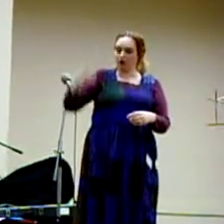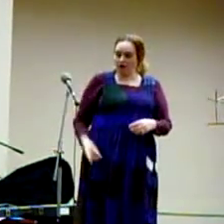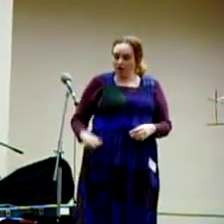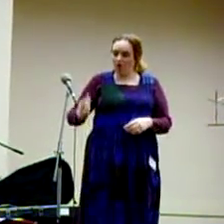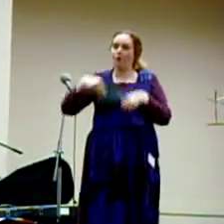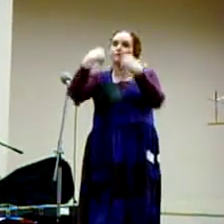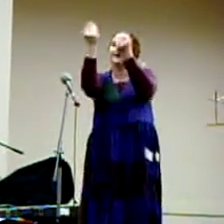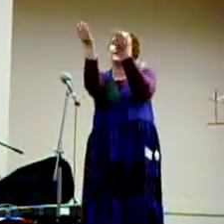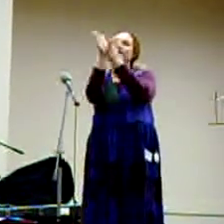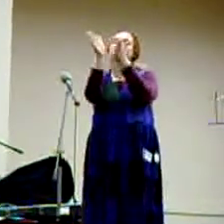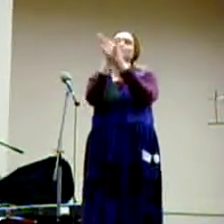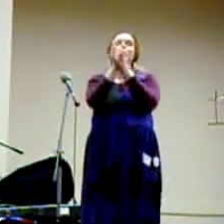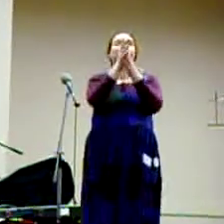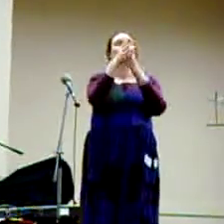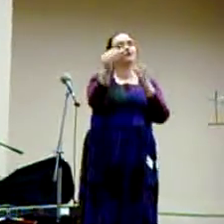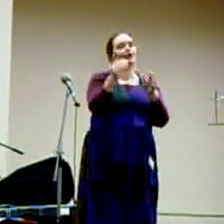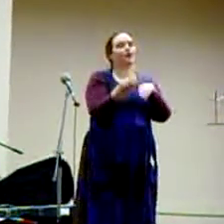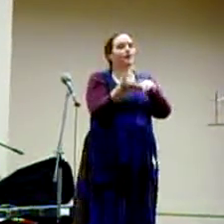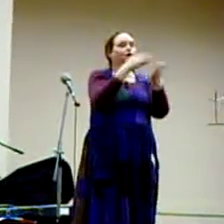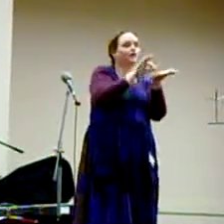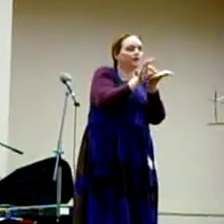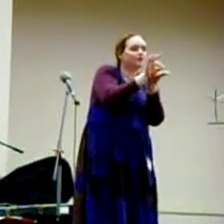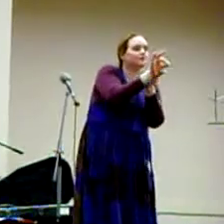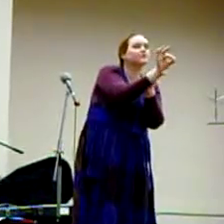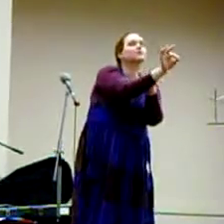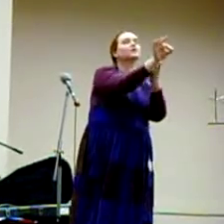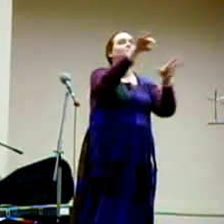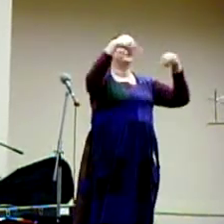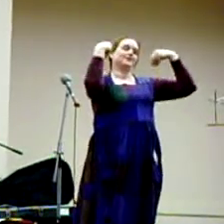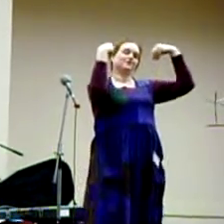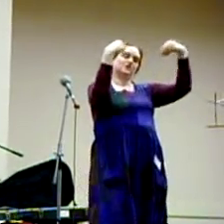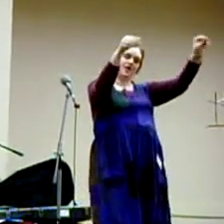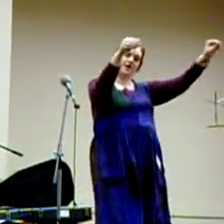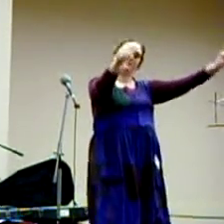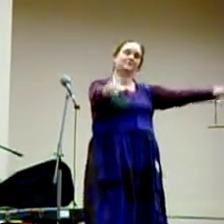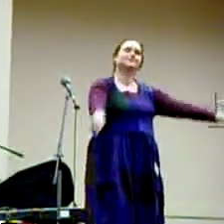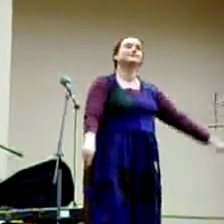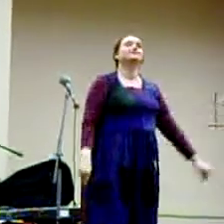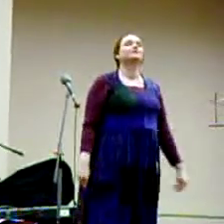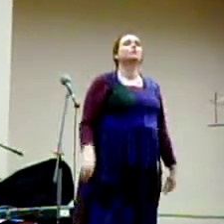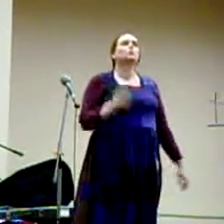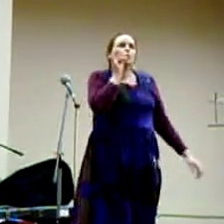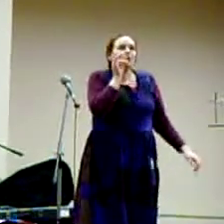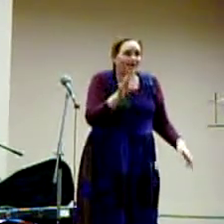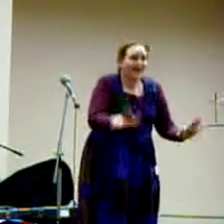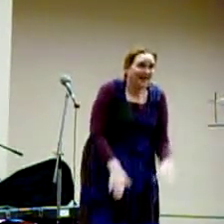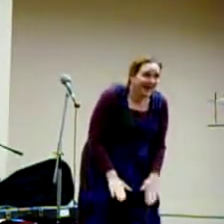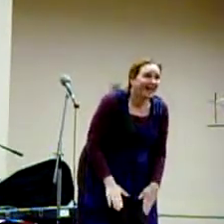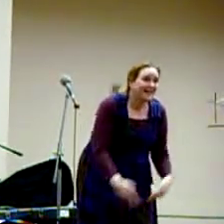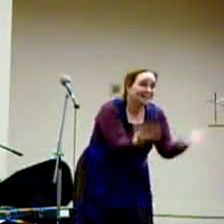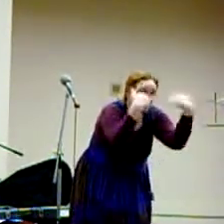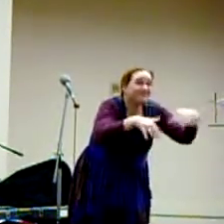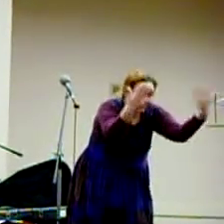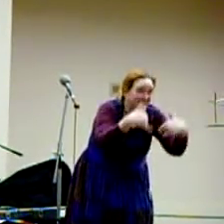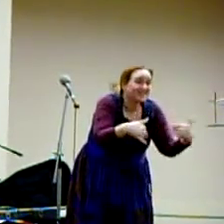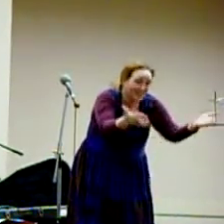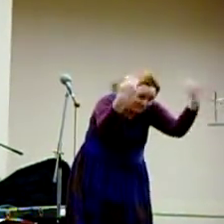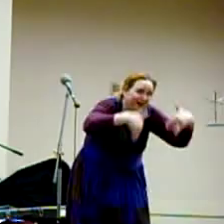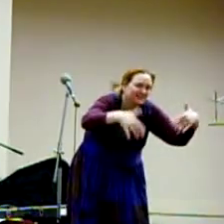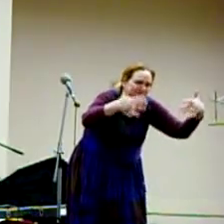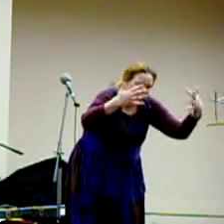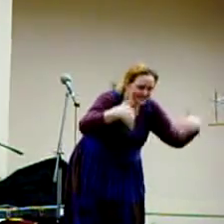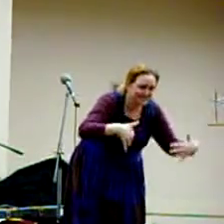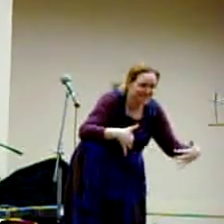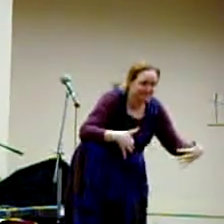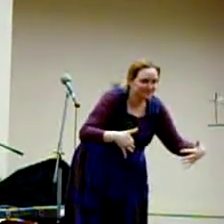Bob's Dog Obedience School and Taxidermy Shop. Come on, boy. Come on, that's it. Come on.